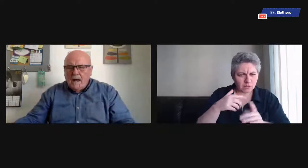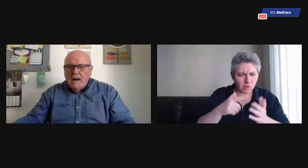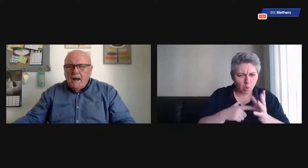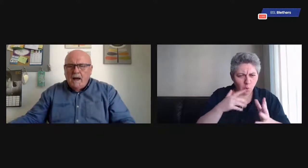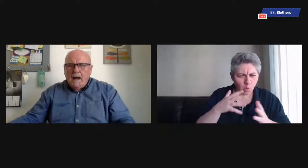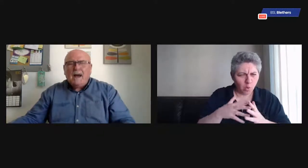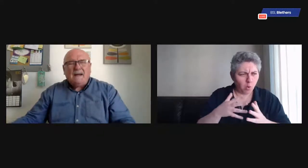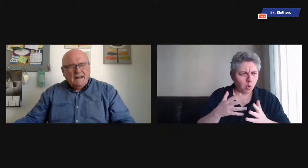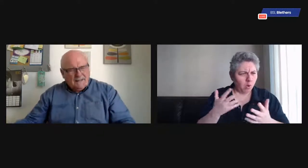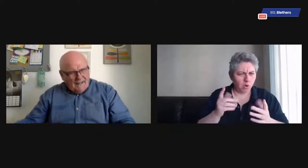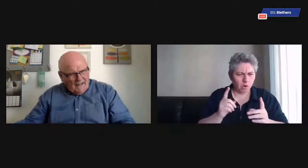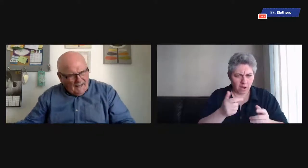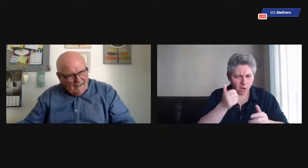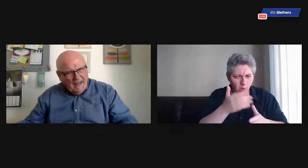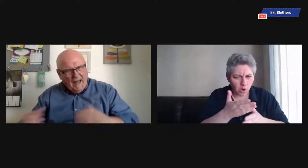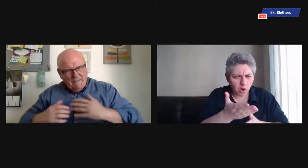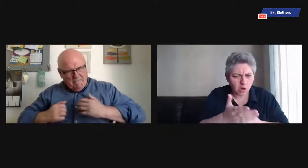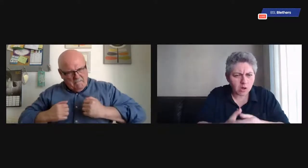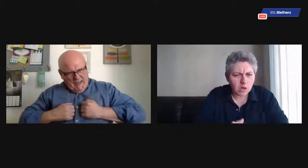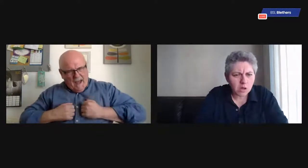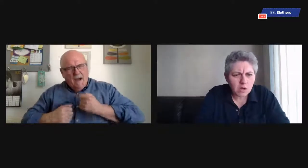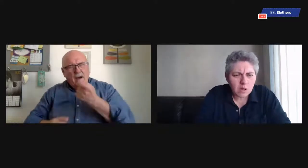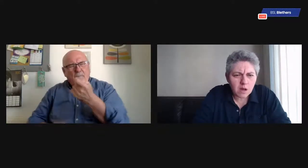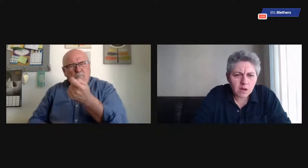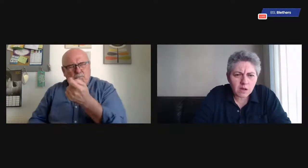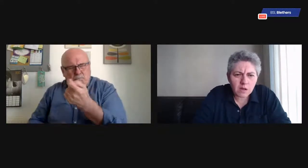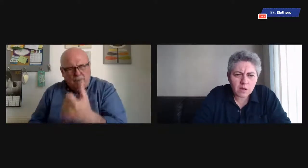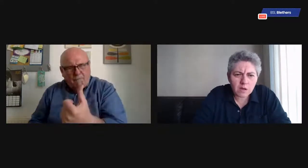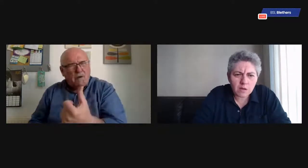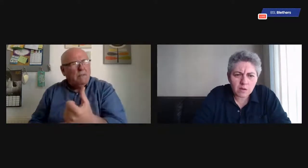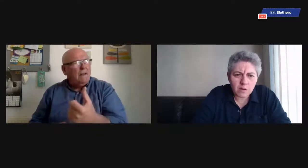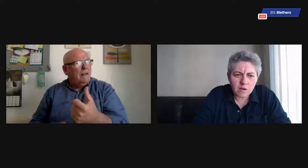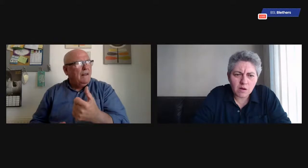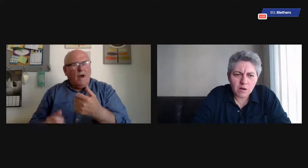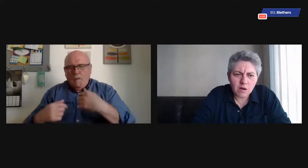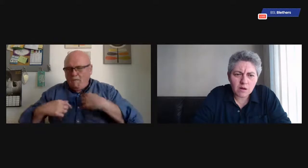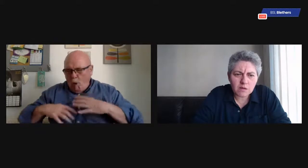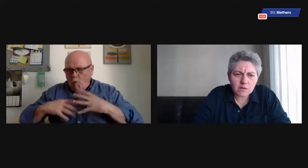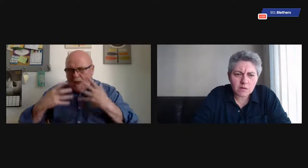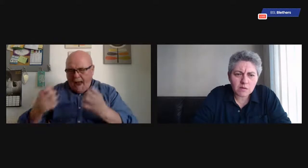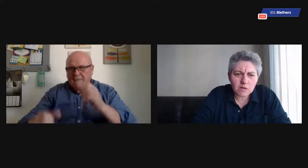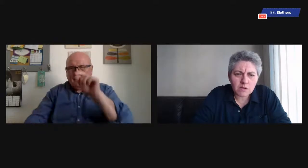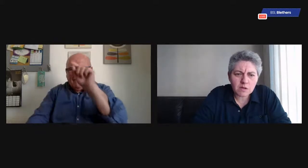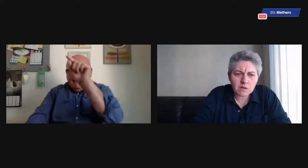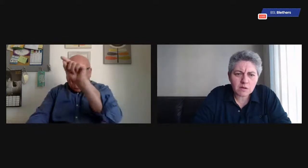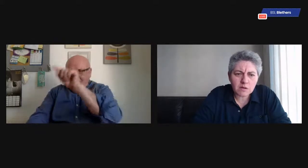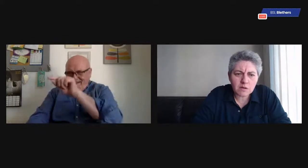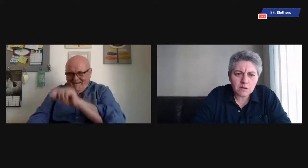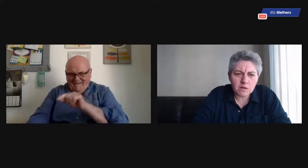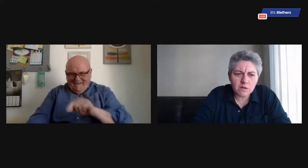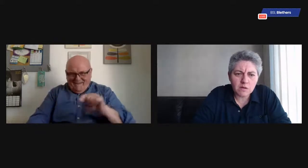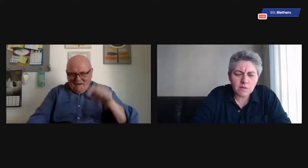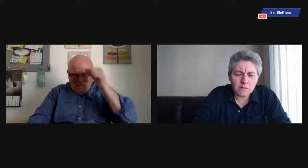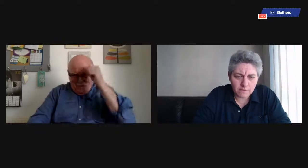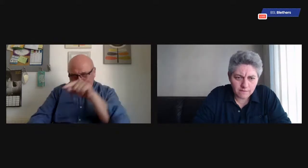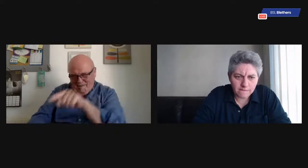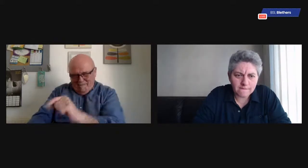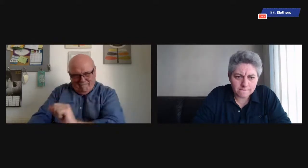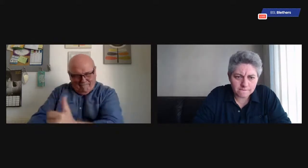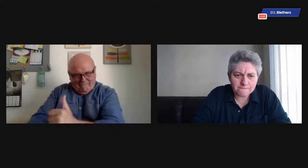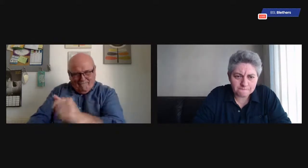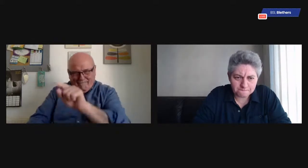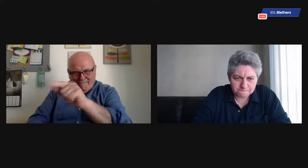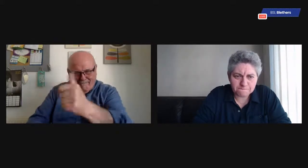that you would say needs to have a really good legal background? It is rare, but there are